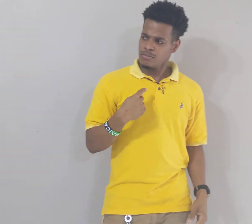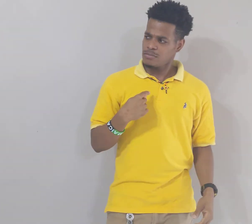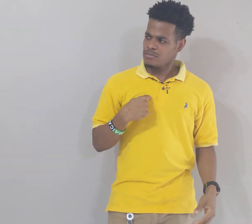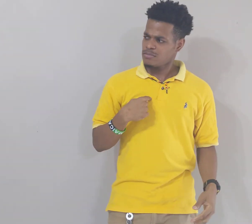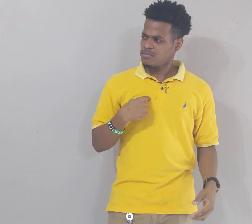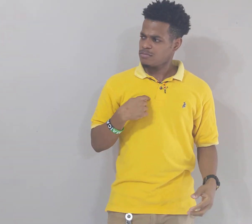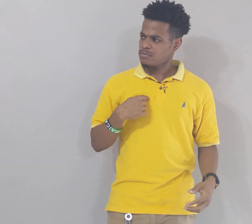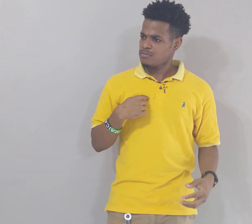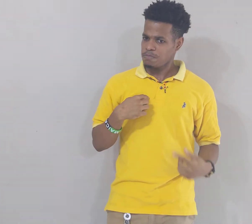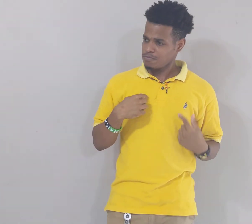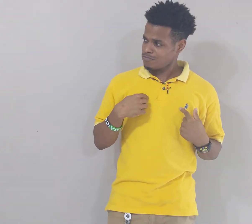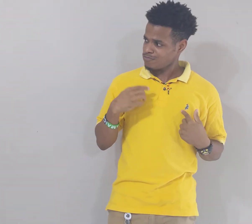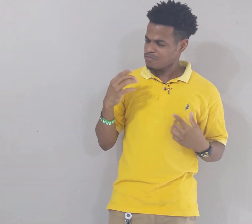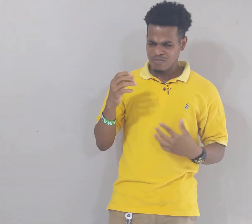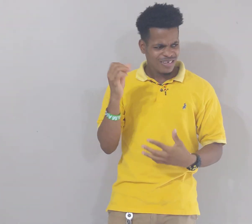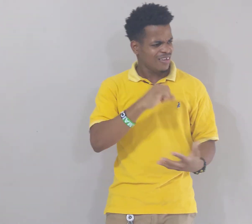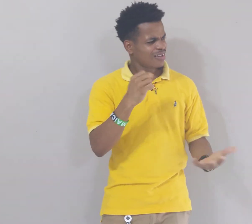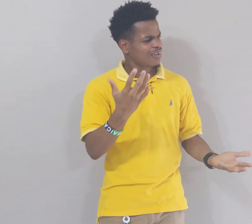out of all the people.